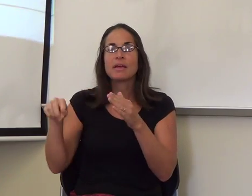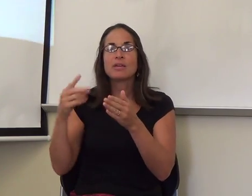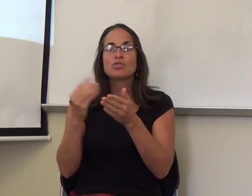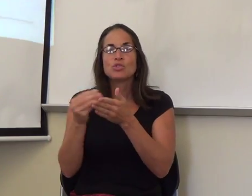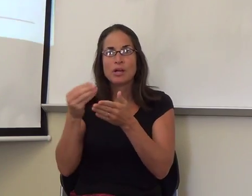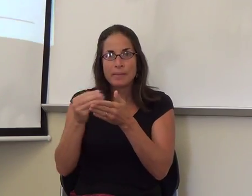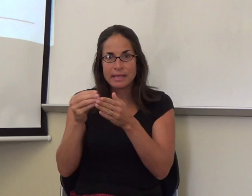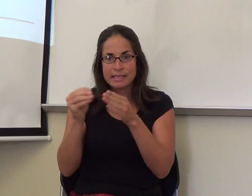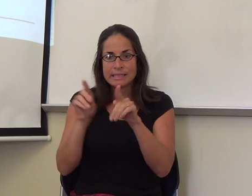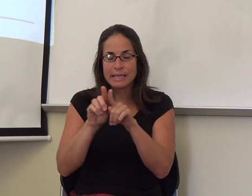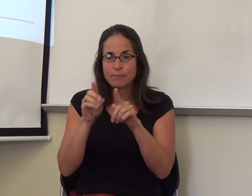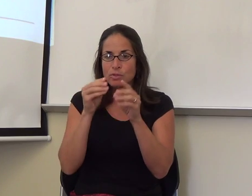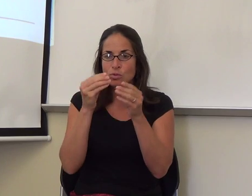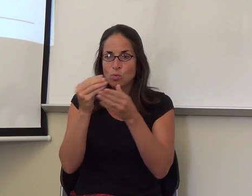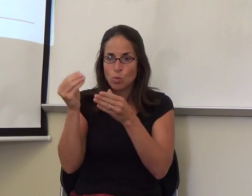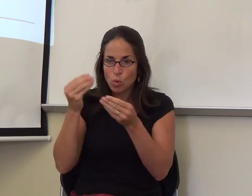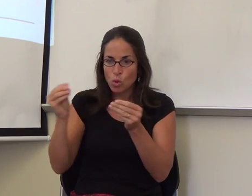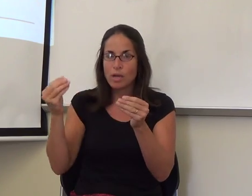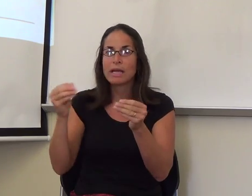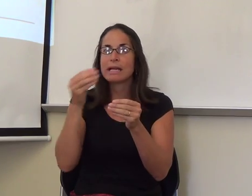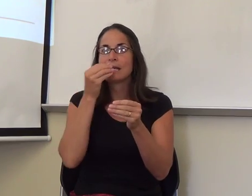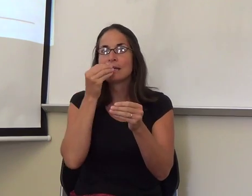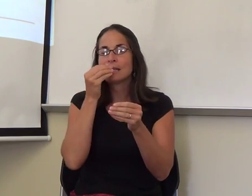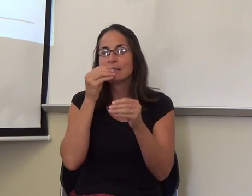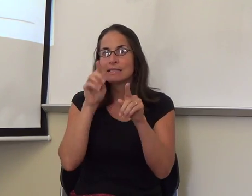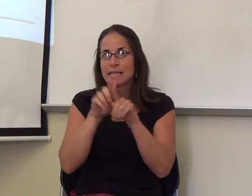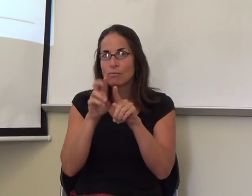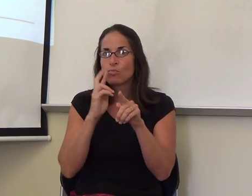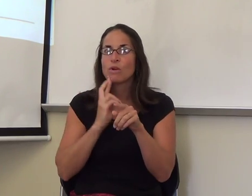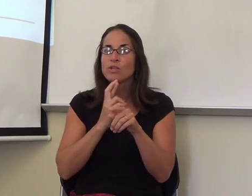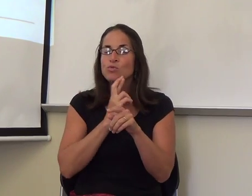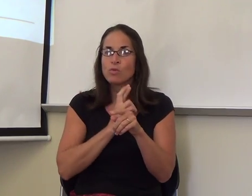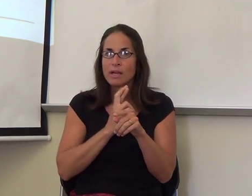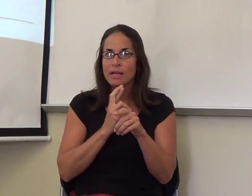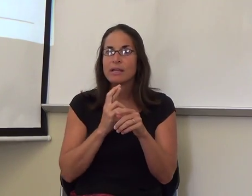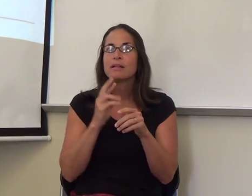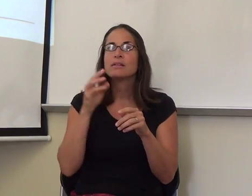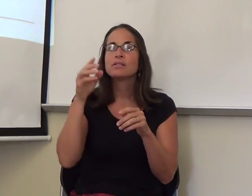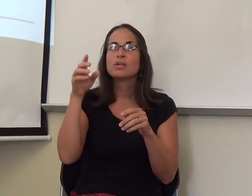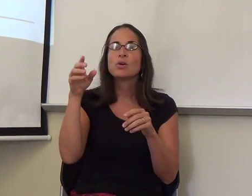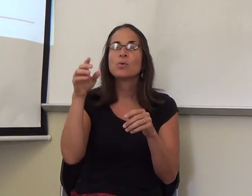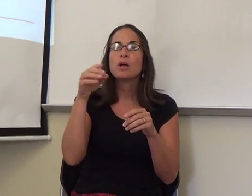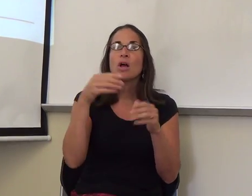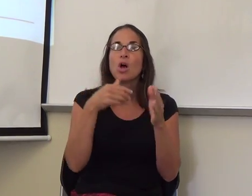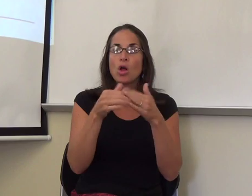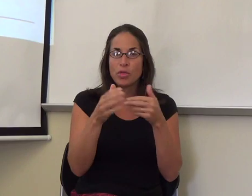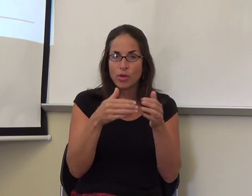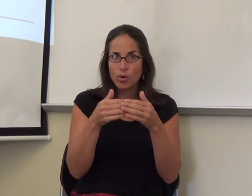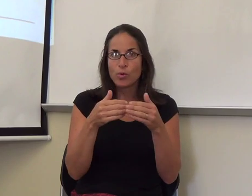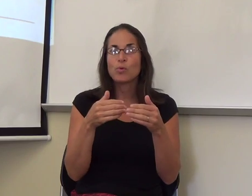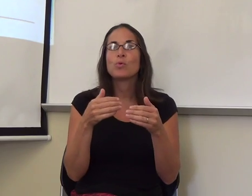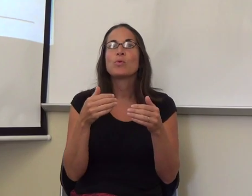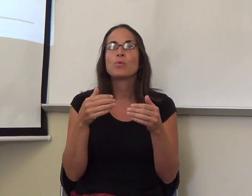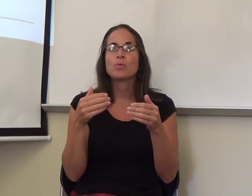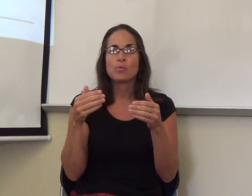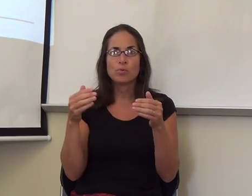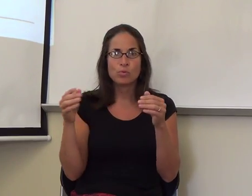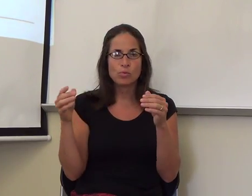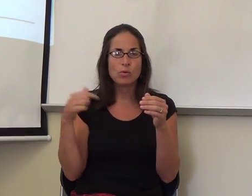in the same restaurants. Although they come from different towns, but they have the same restaurant stores in other towns, as, you know, like there's That's